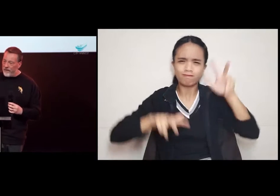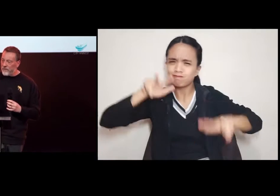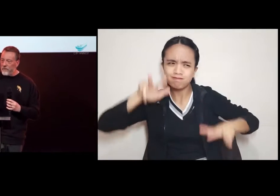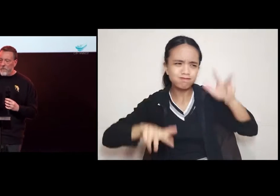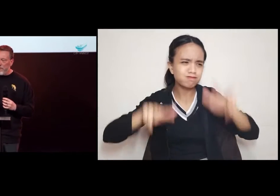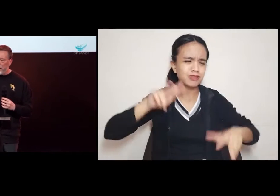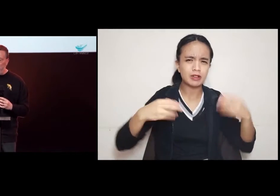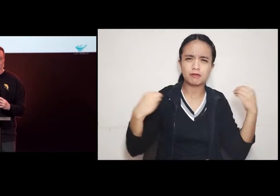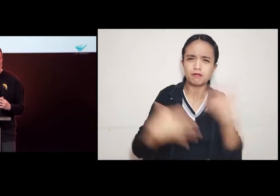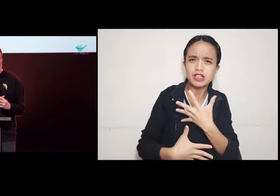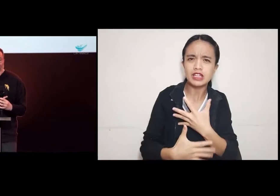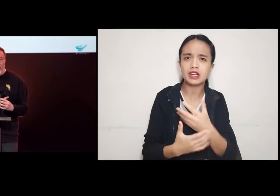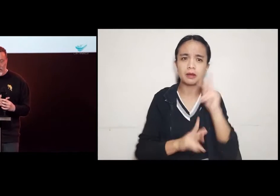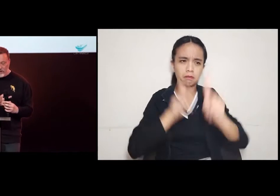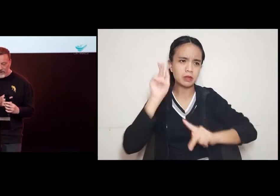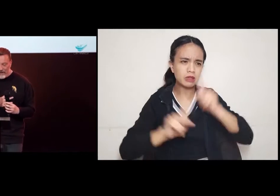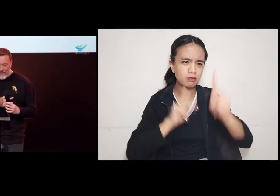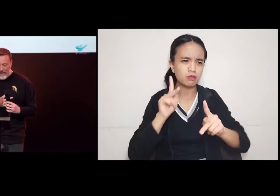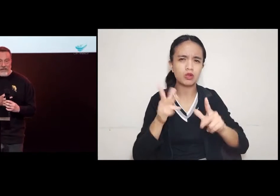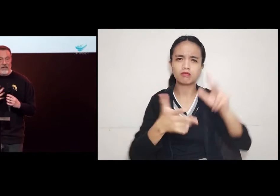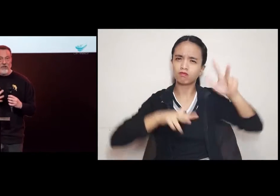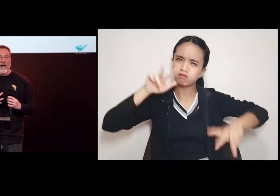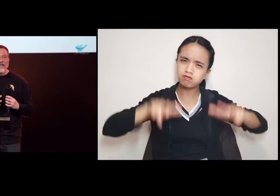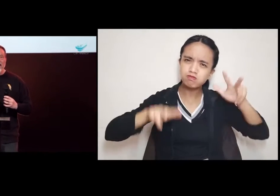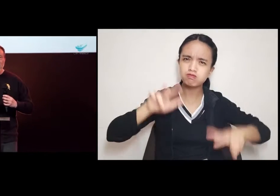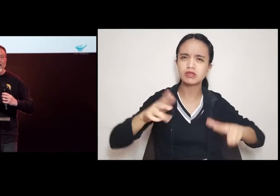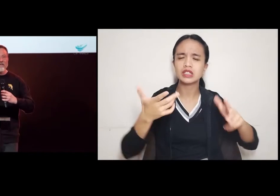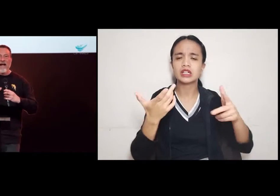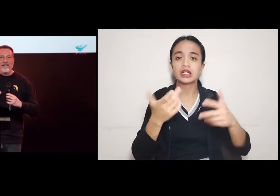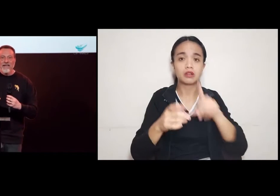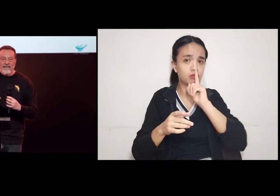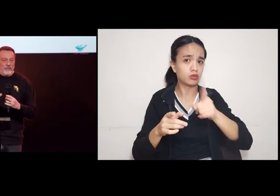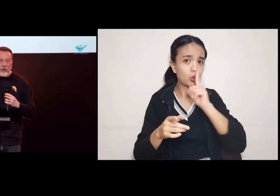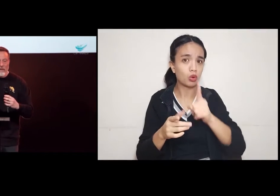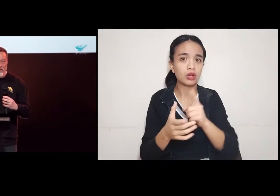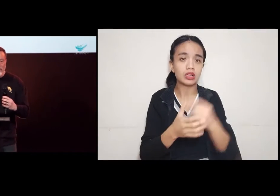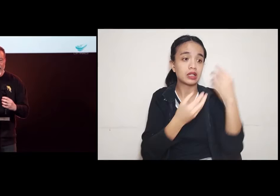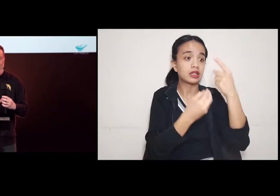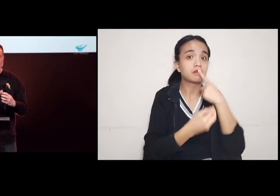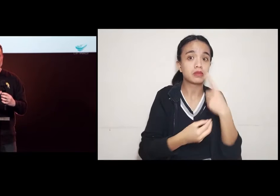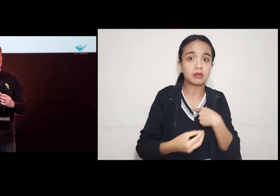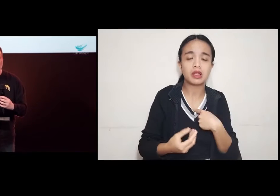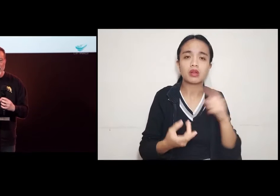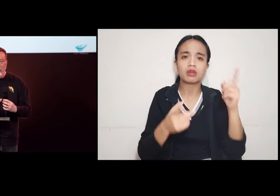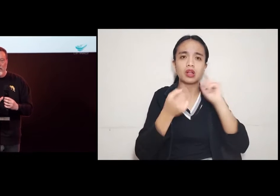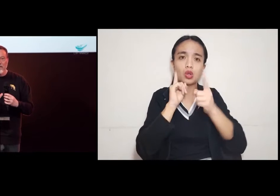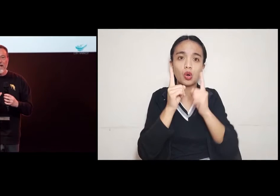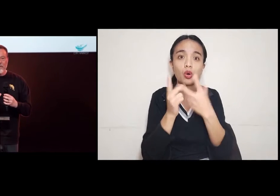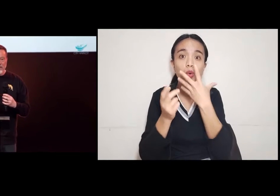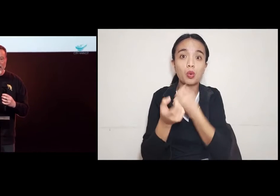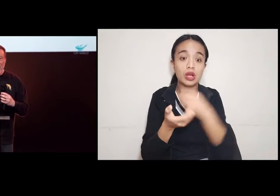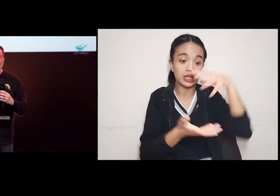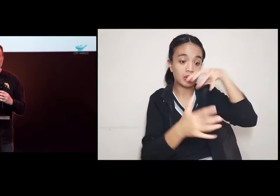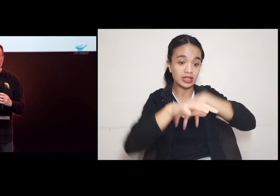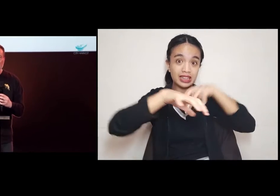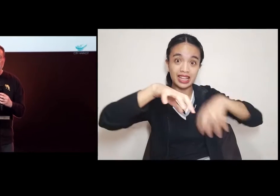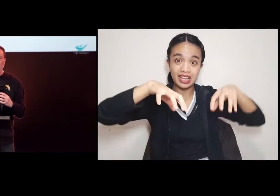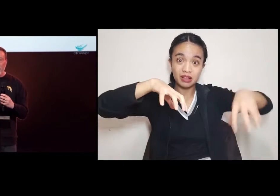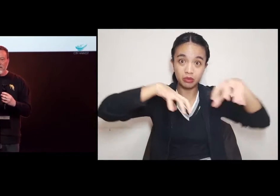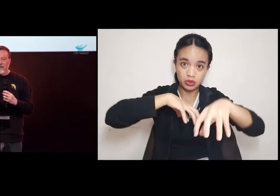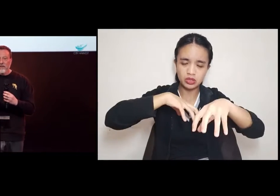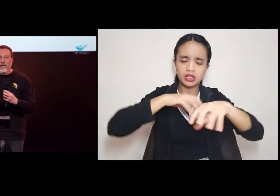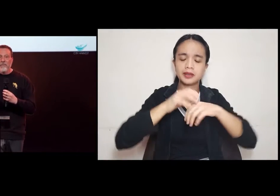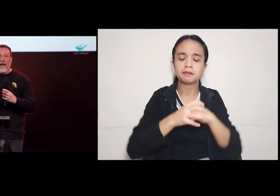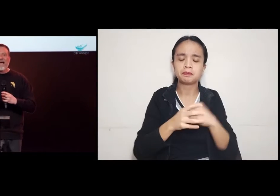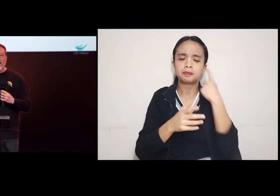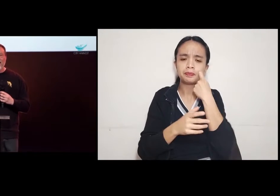and fear, people who are anxious and distraught. And in fact, Kim told me the other day she was talking to one of the neighbors, and as she was talking to them,